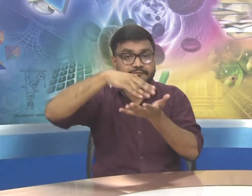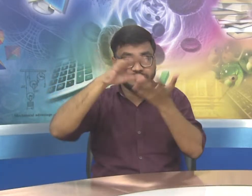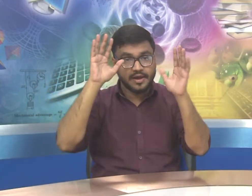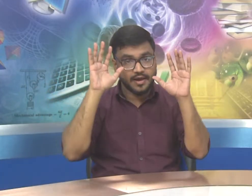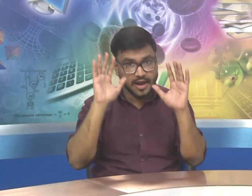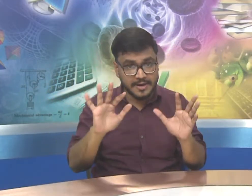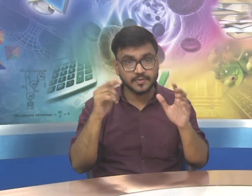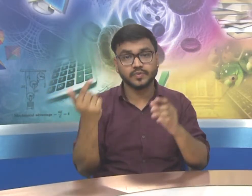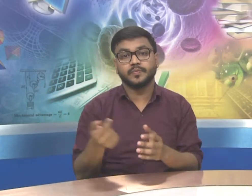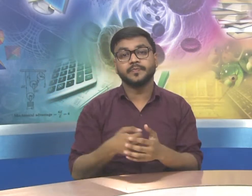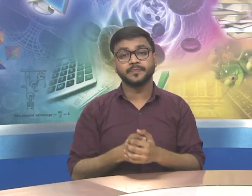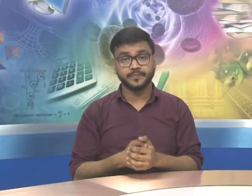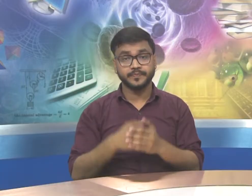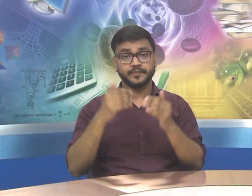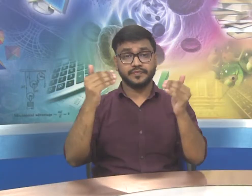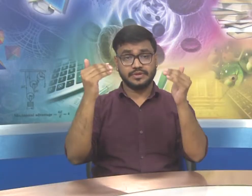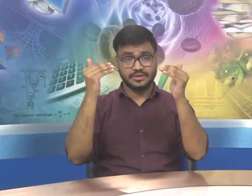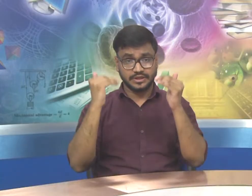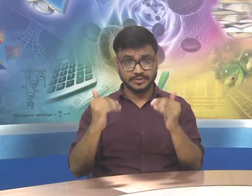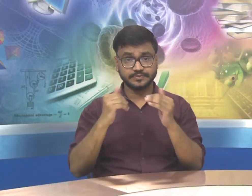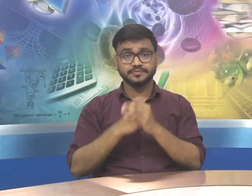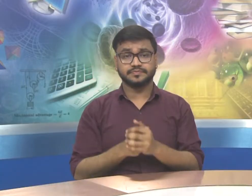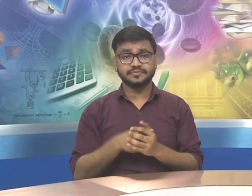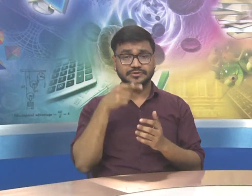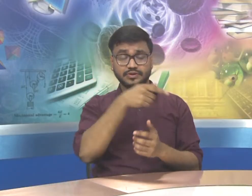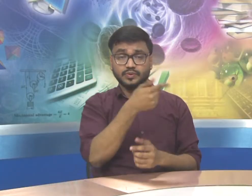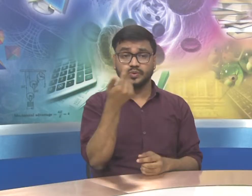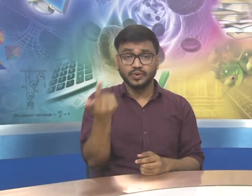They started using balances.